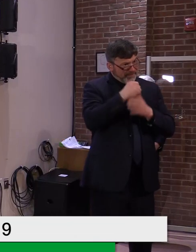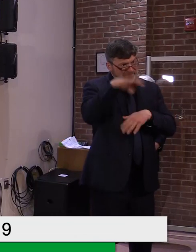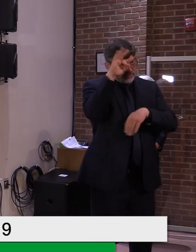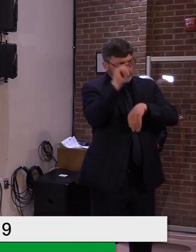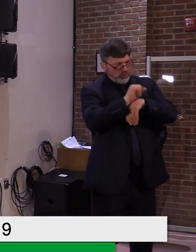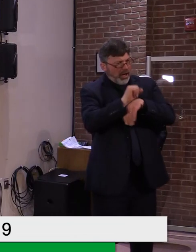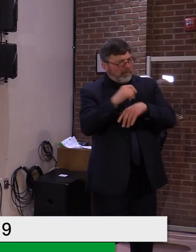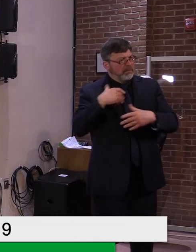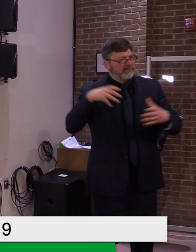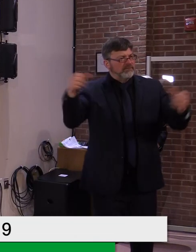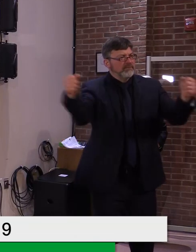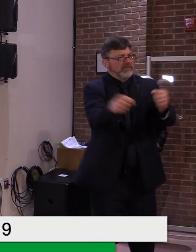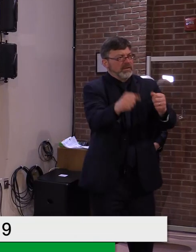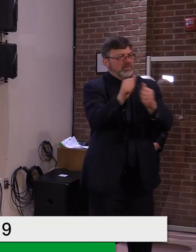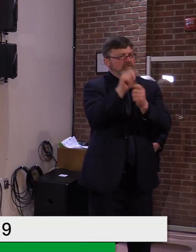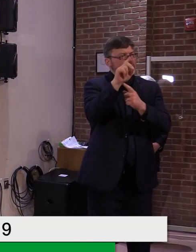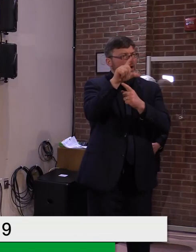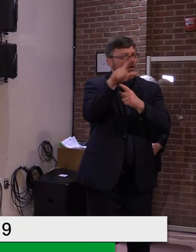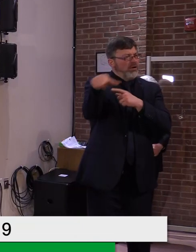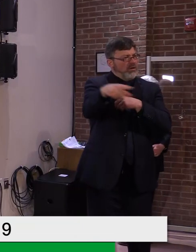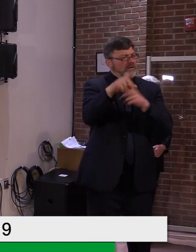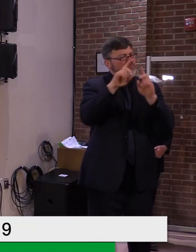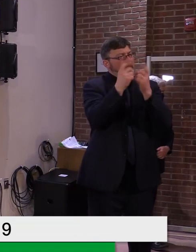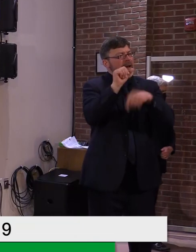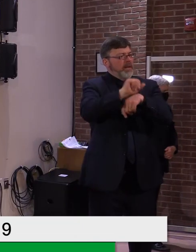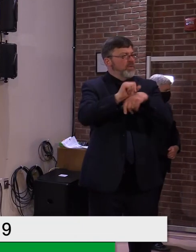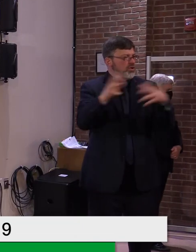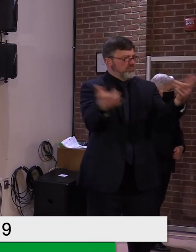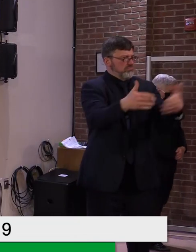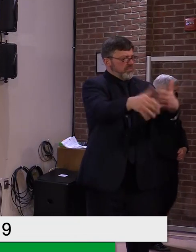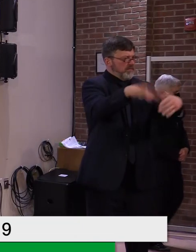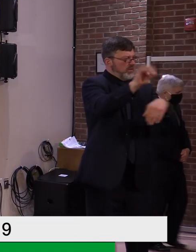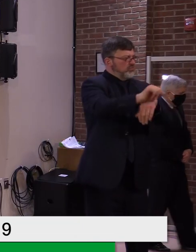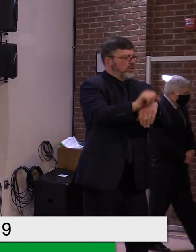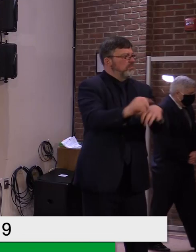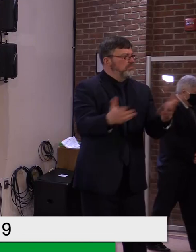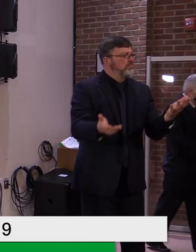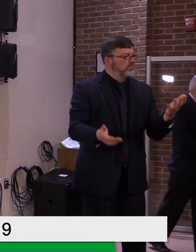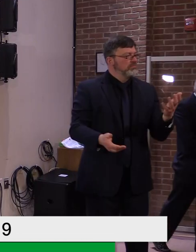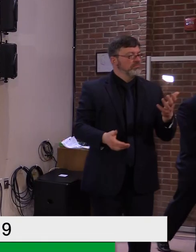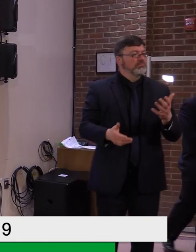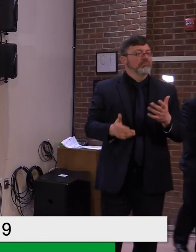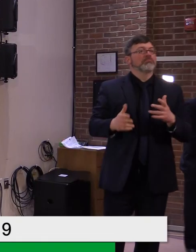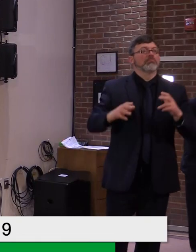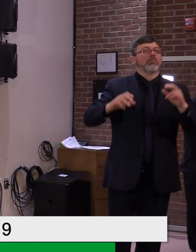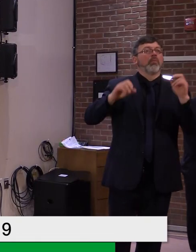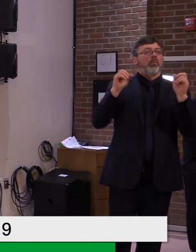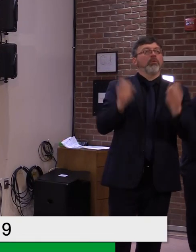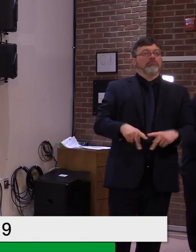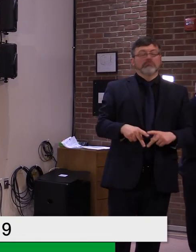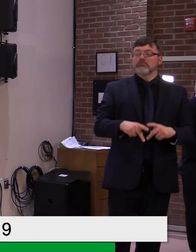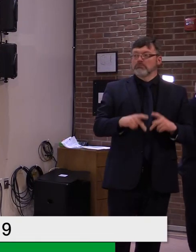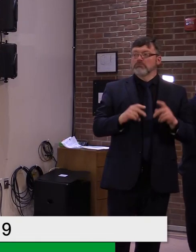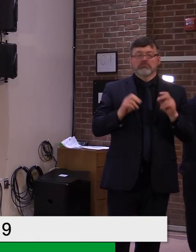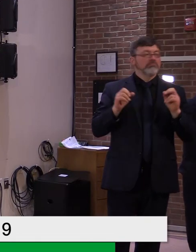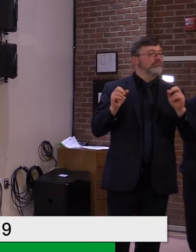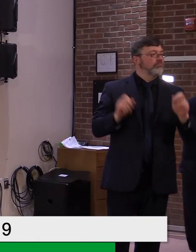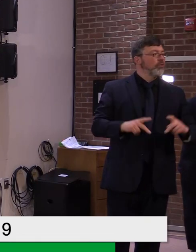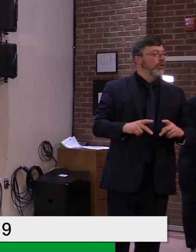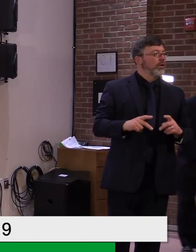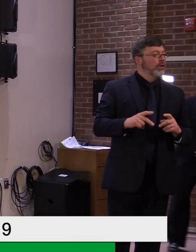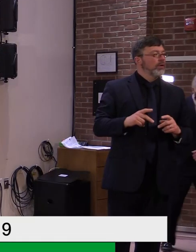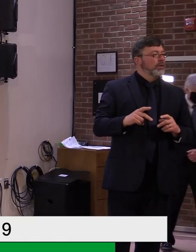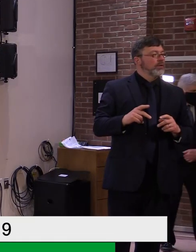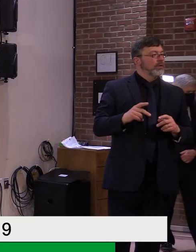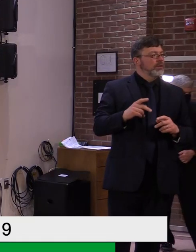I think some of the employers, especially next week or this week, trying to open up,